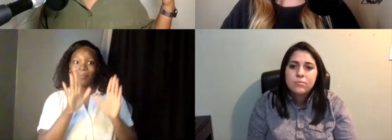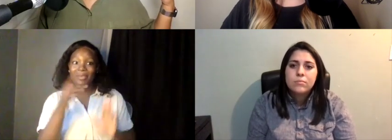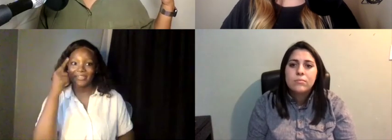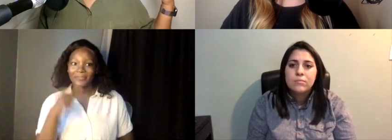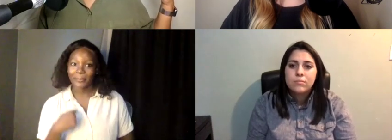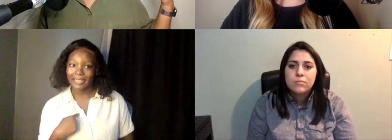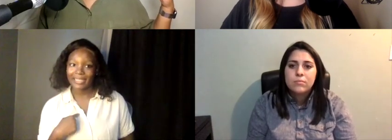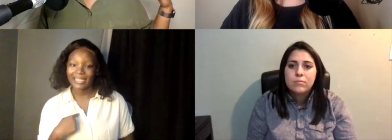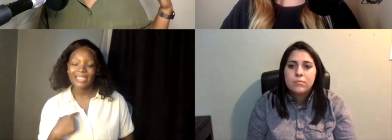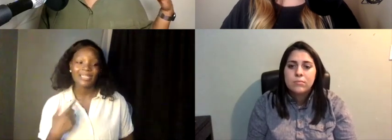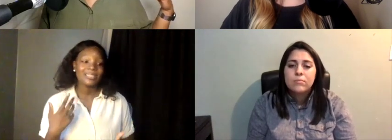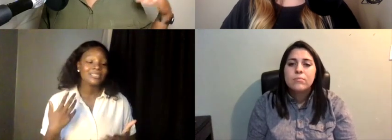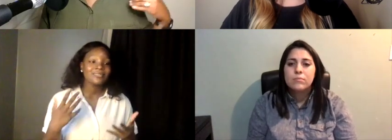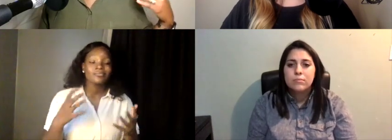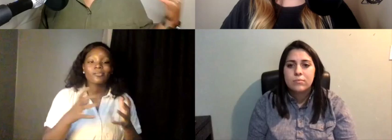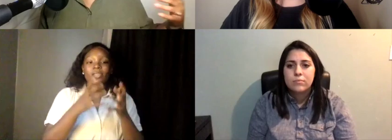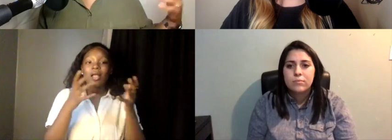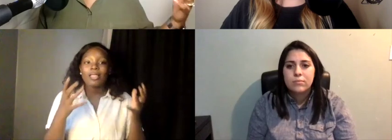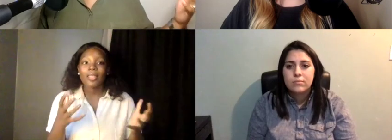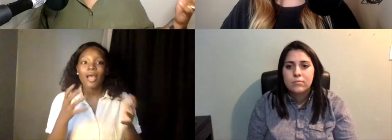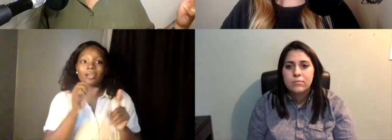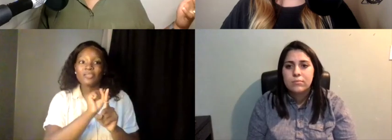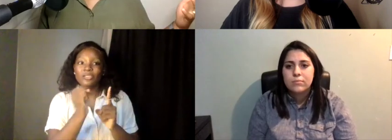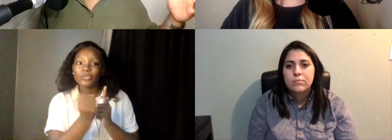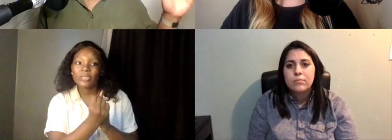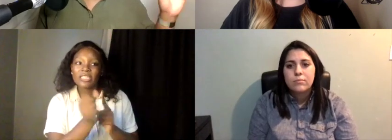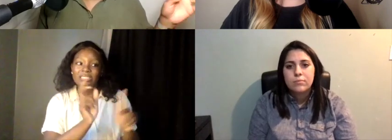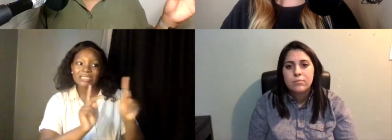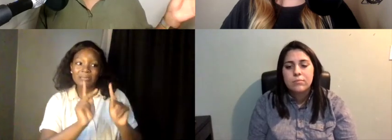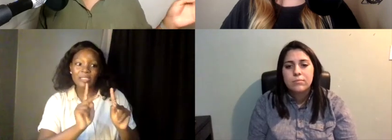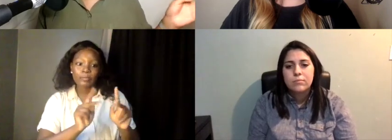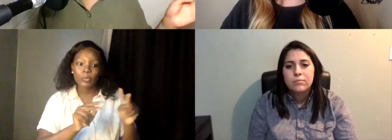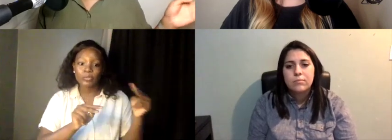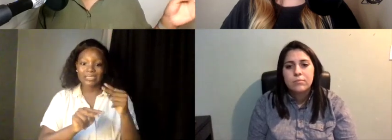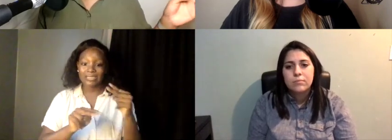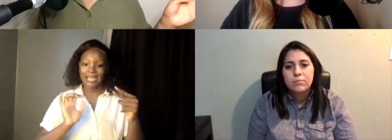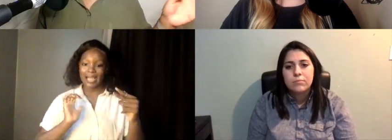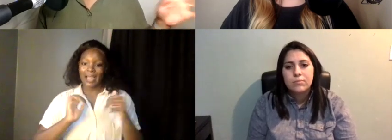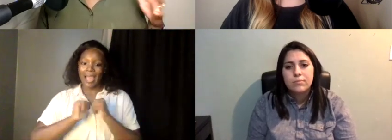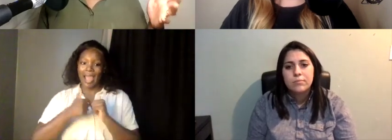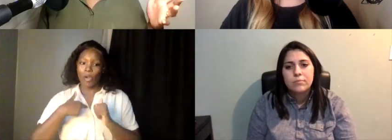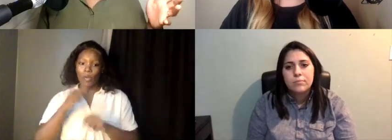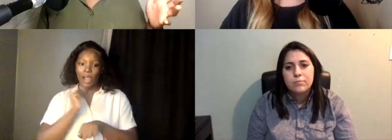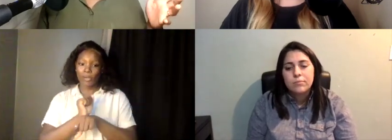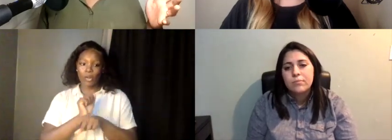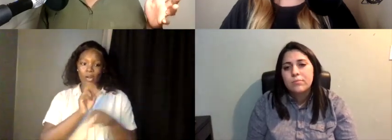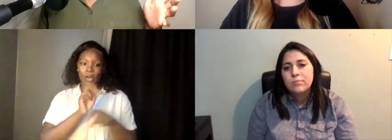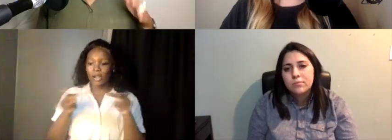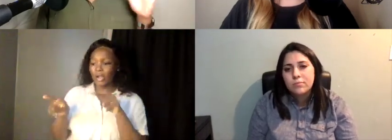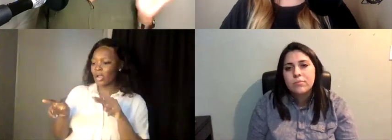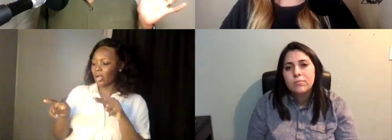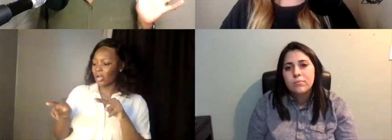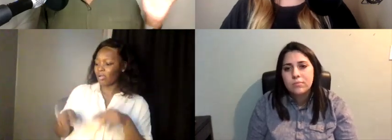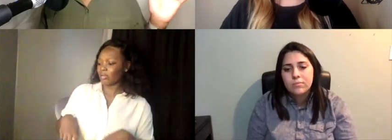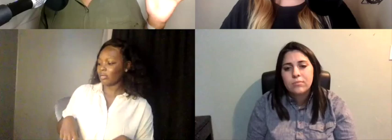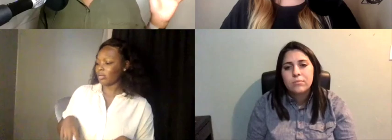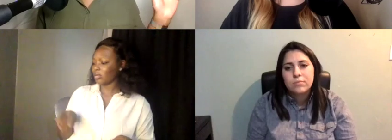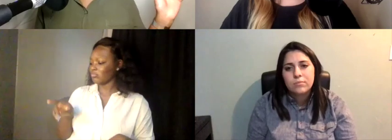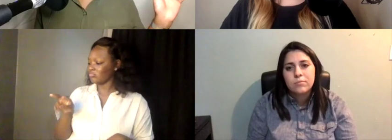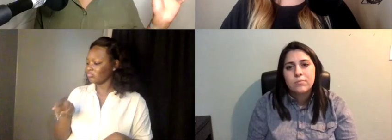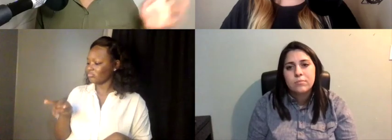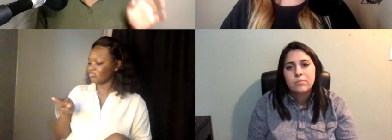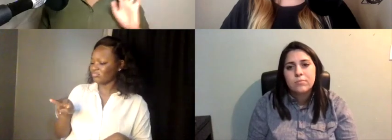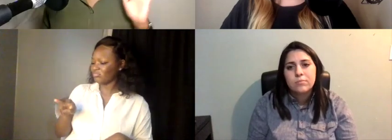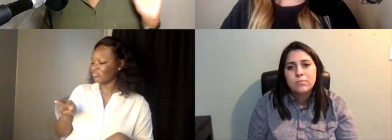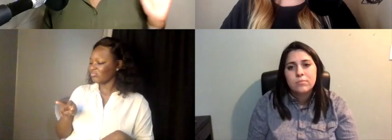know, people just seeing the way I work, it's just different, right? It's just something, the way she